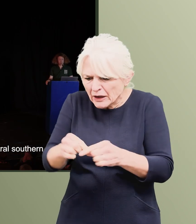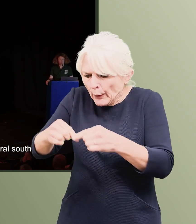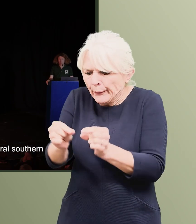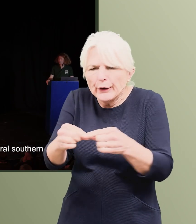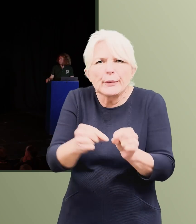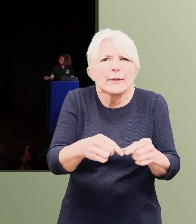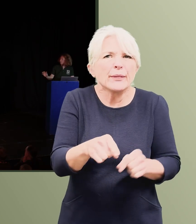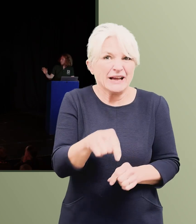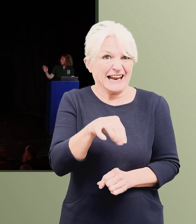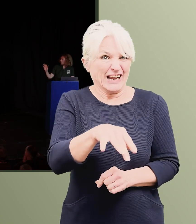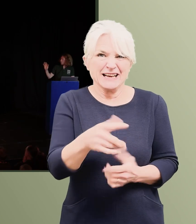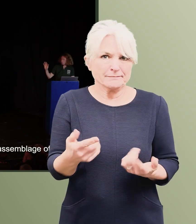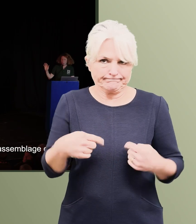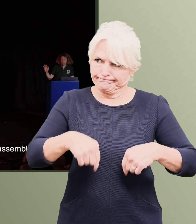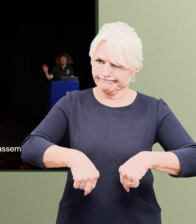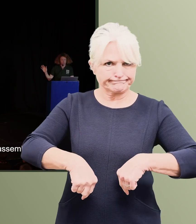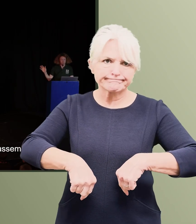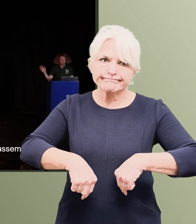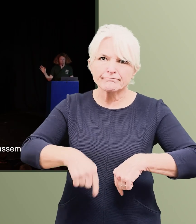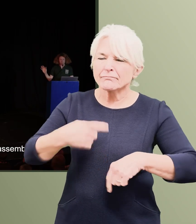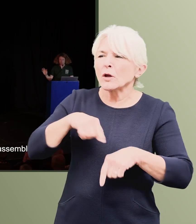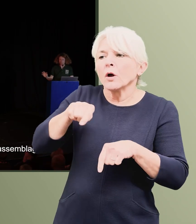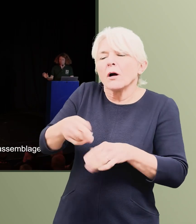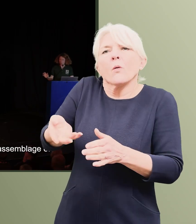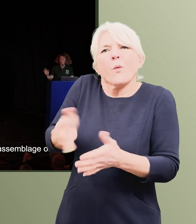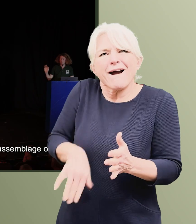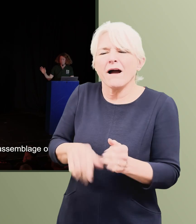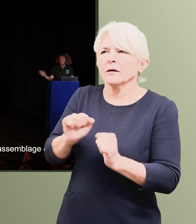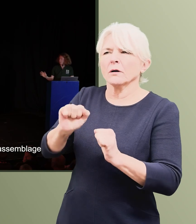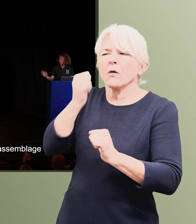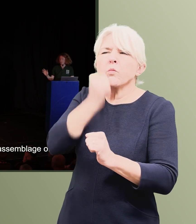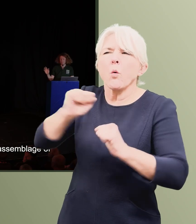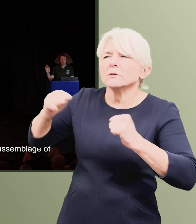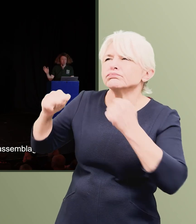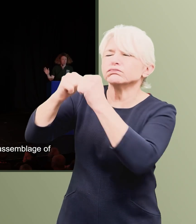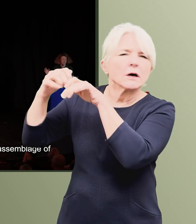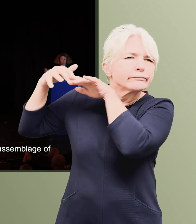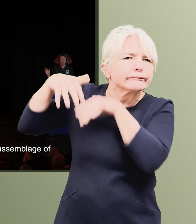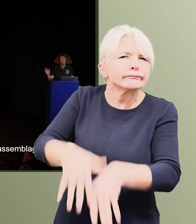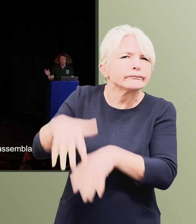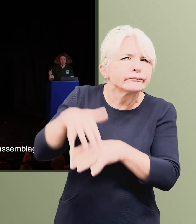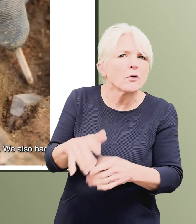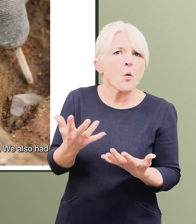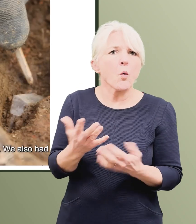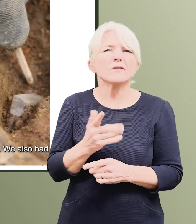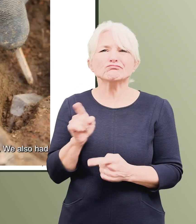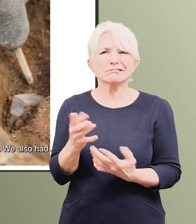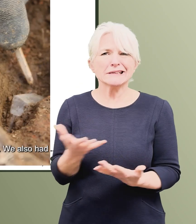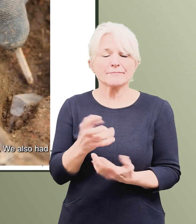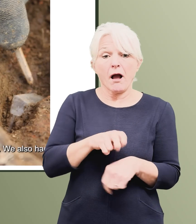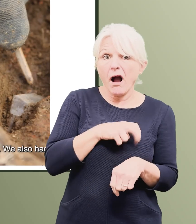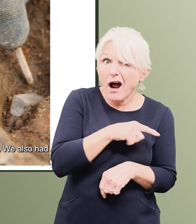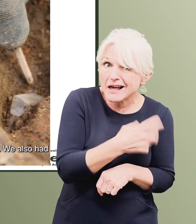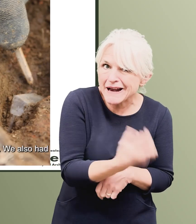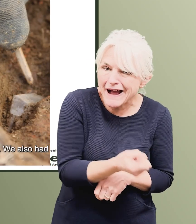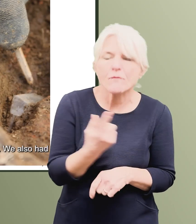central southern Britain. So our stone tools look slightly different, but a nice assemblage of fairly normal things, domestic knives and